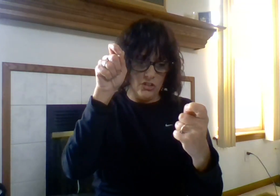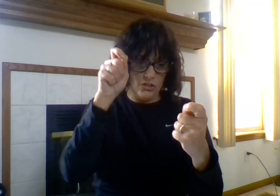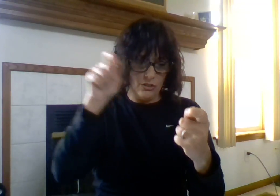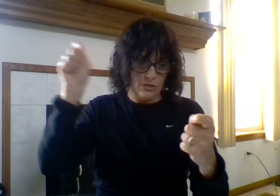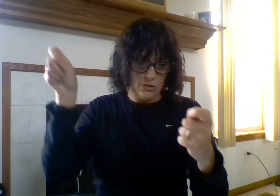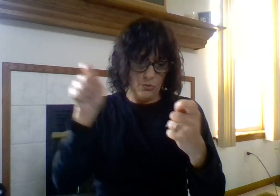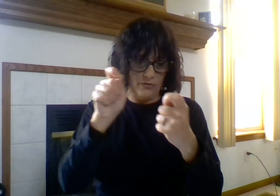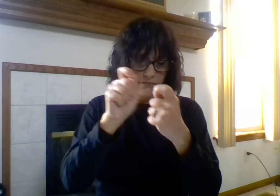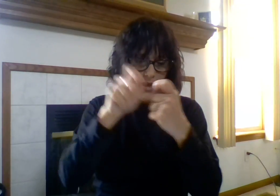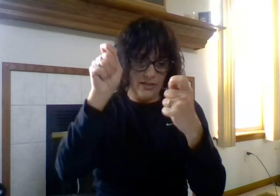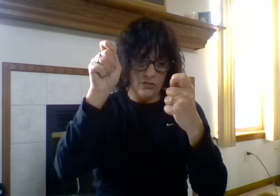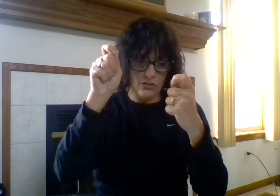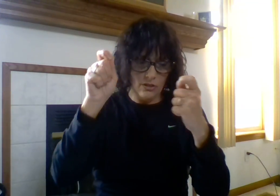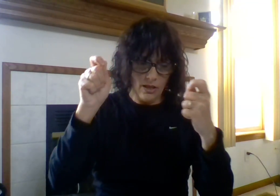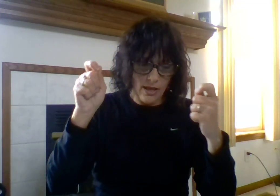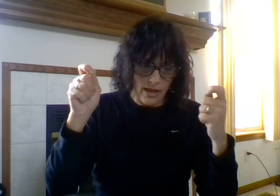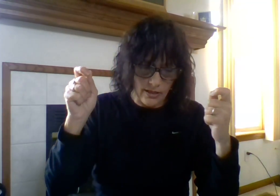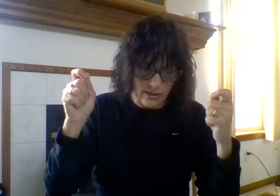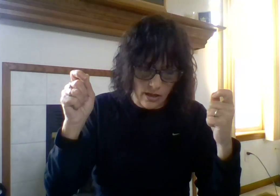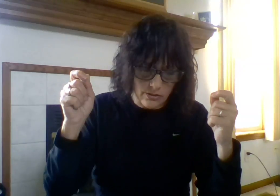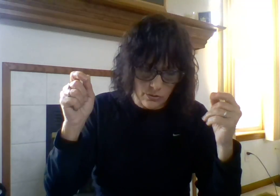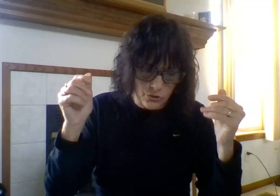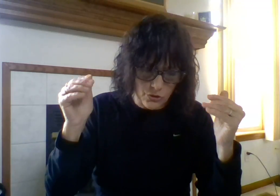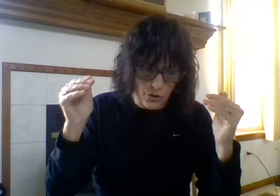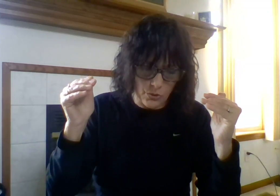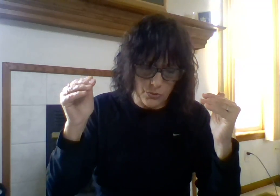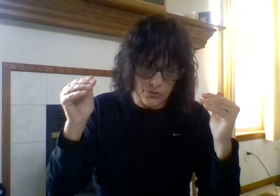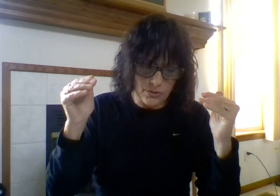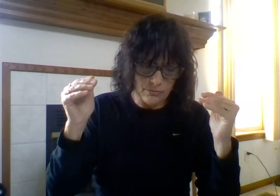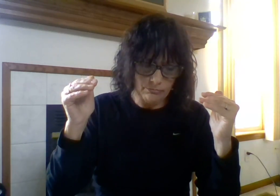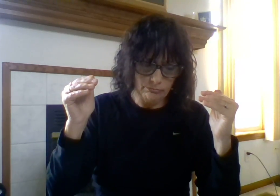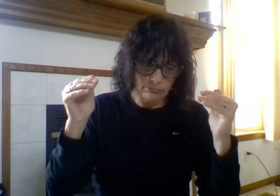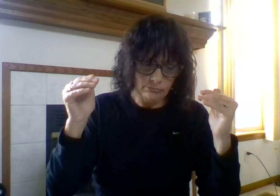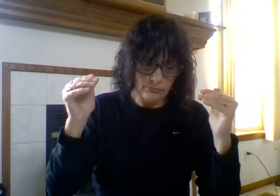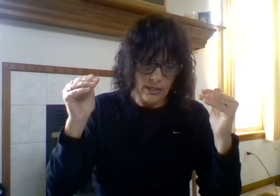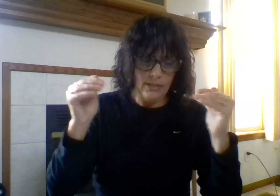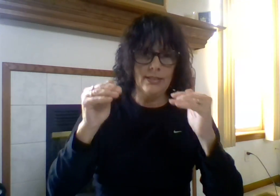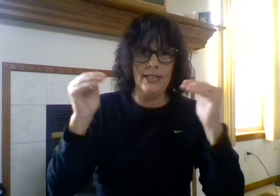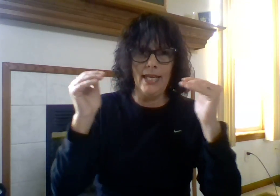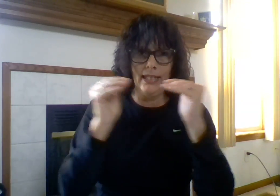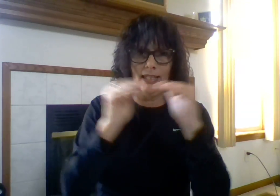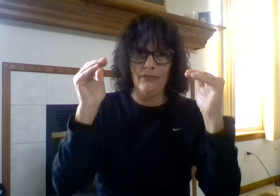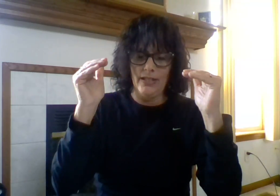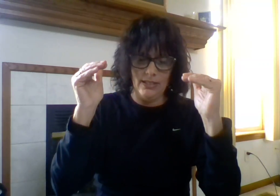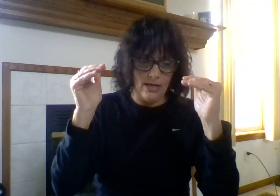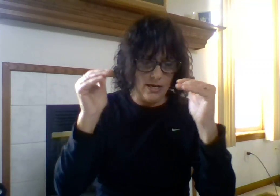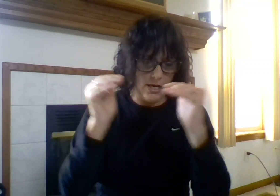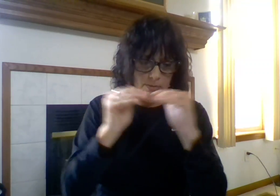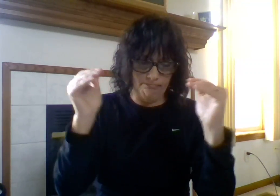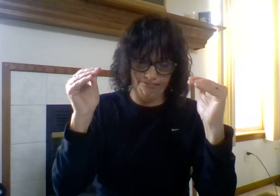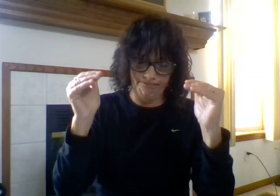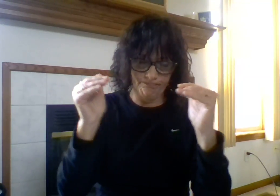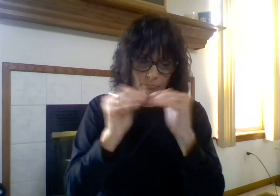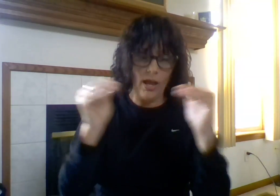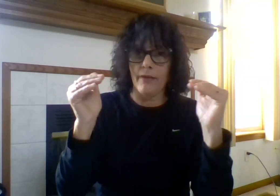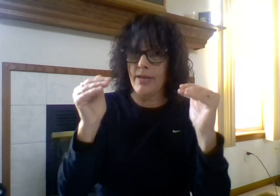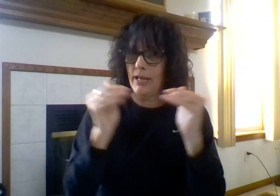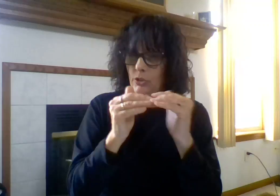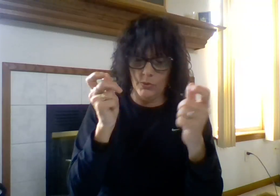revenge, and it also shows to get even. I've not used